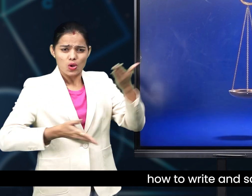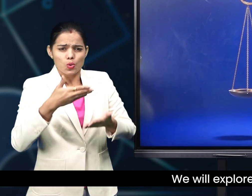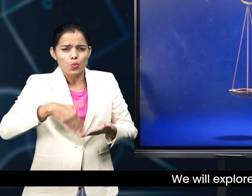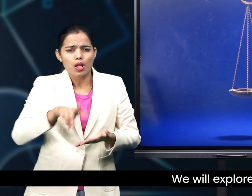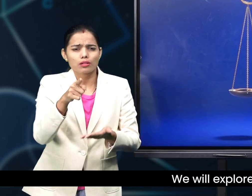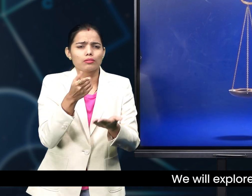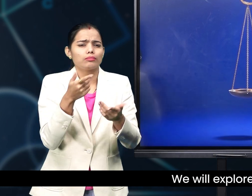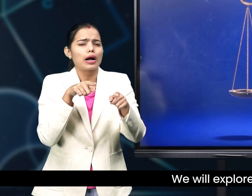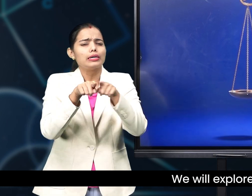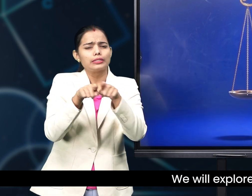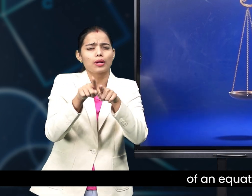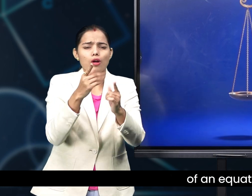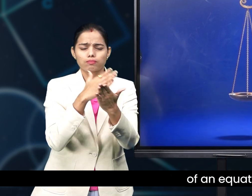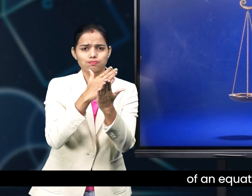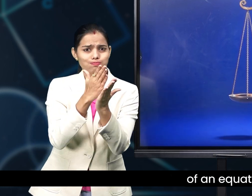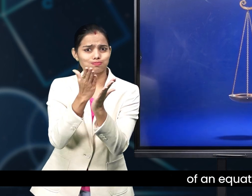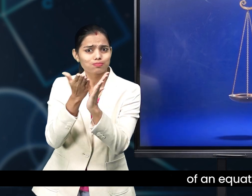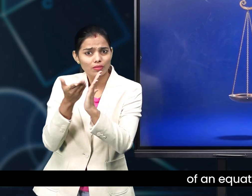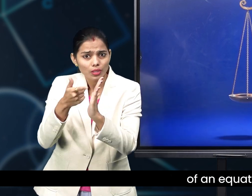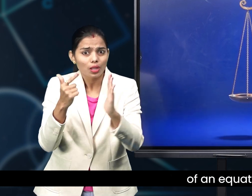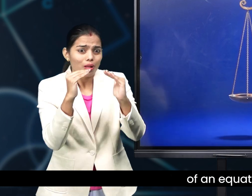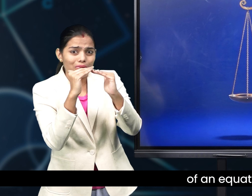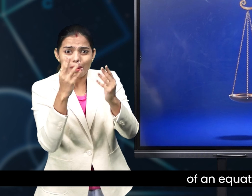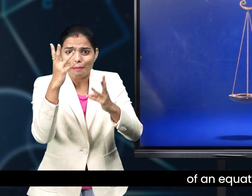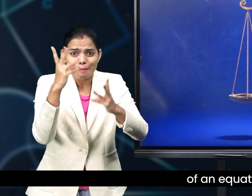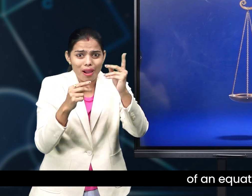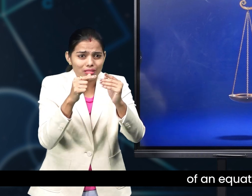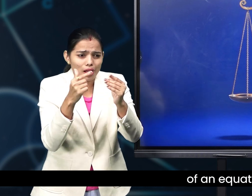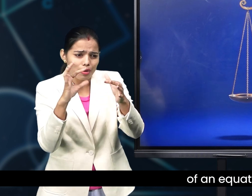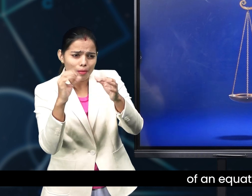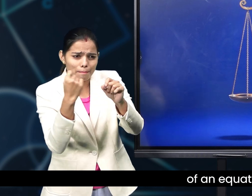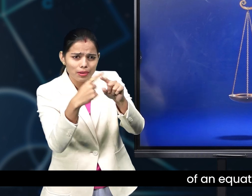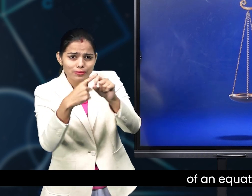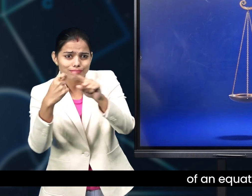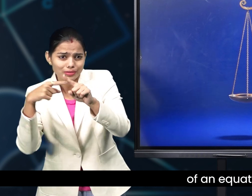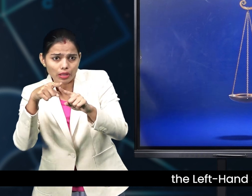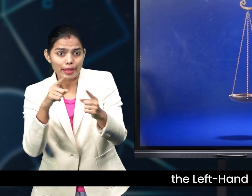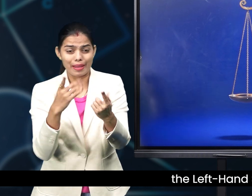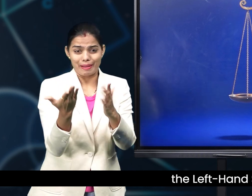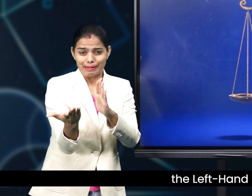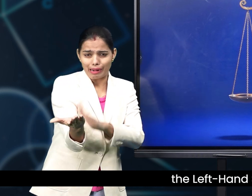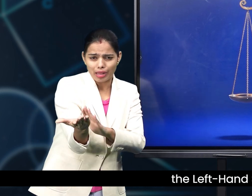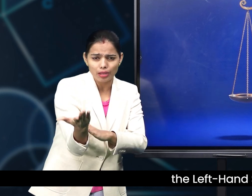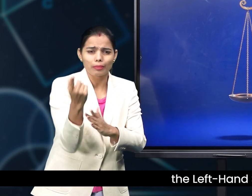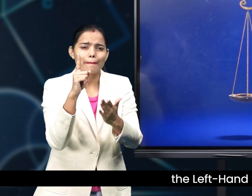We will explore the parts of an equation like the left-hand side